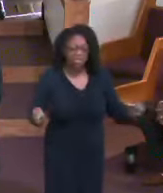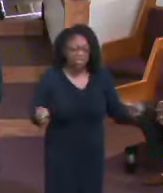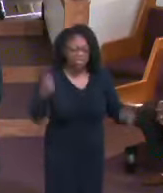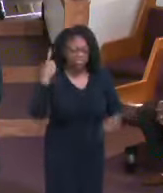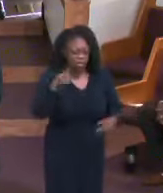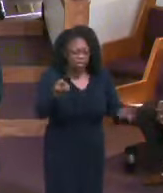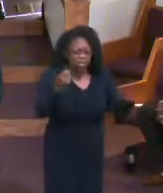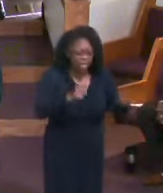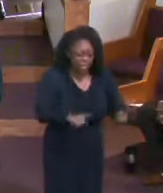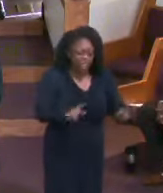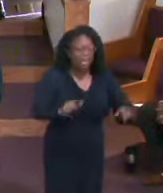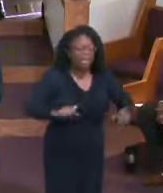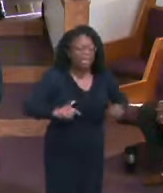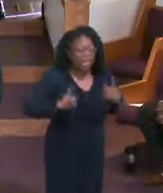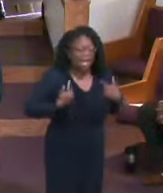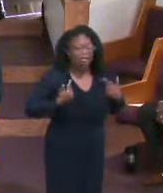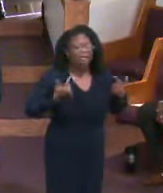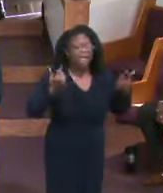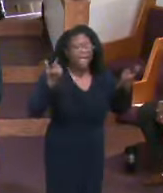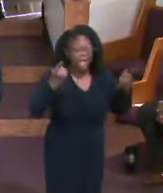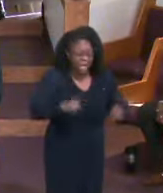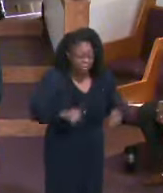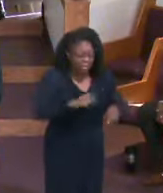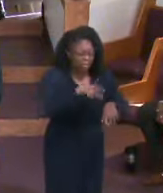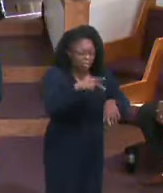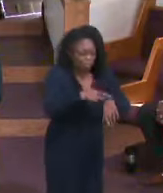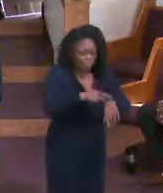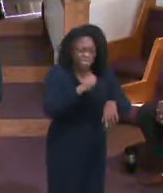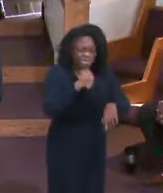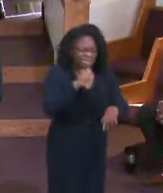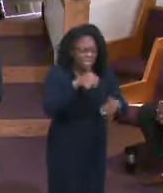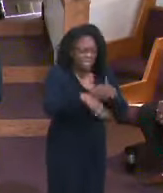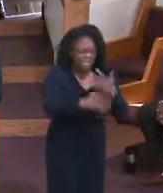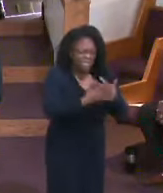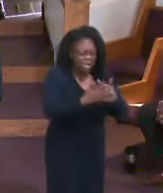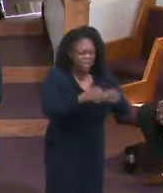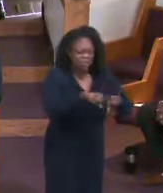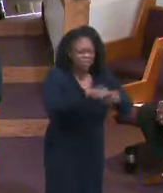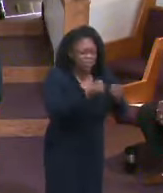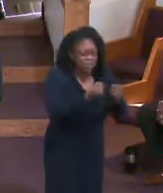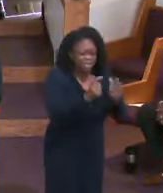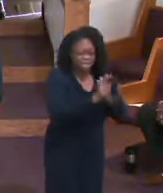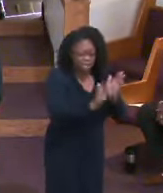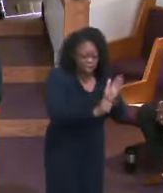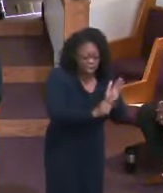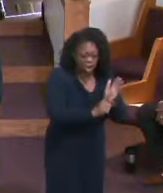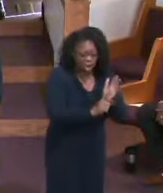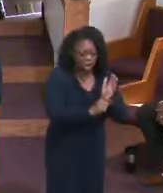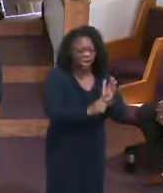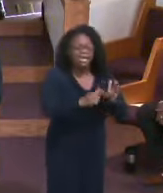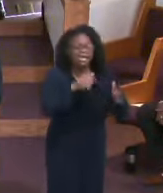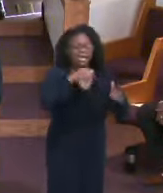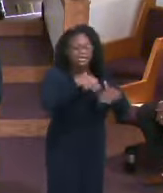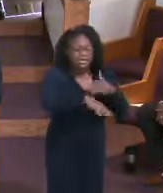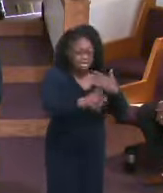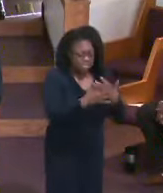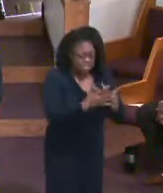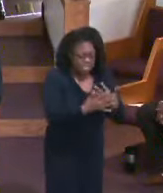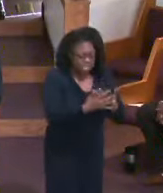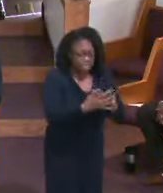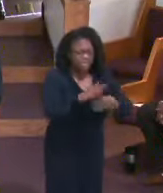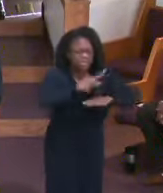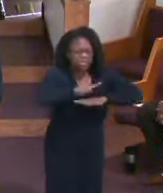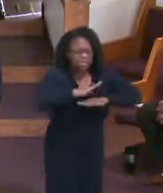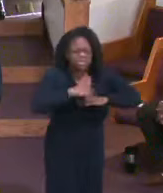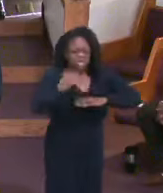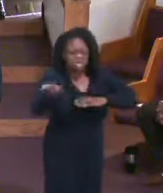Life happened to Peter. Peter is not in jail for breaking the law, but he's in jail because it pleased others to have him